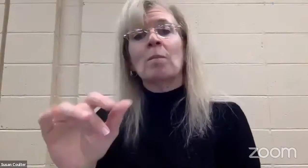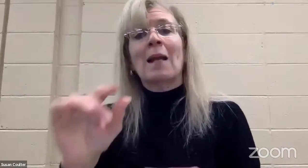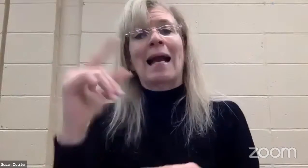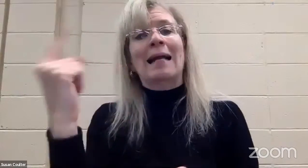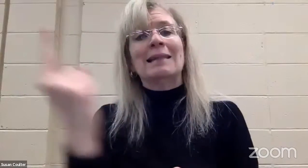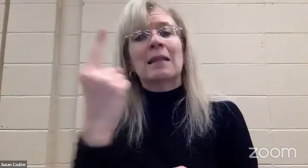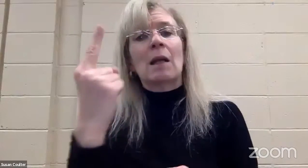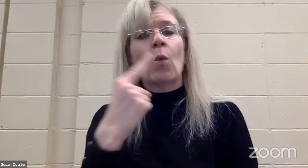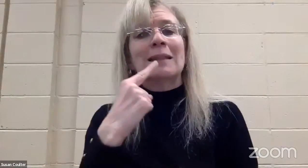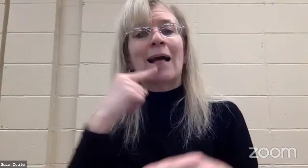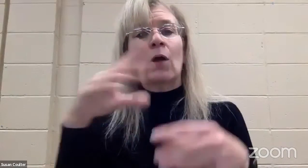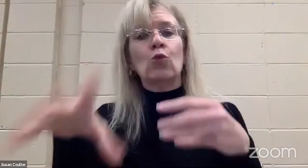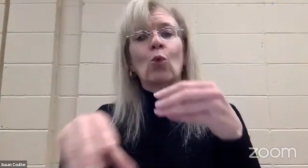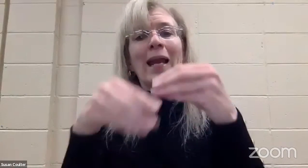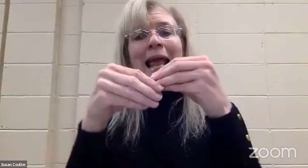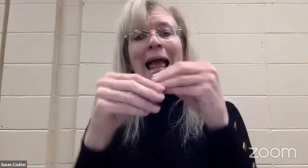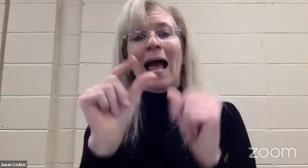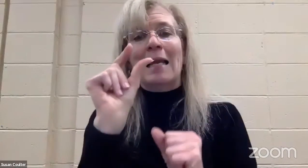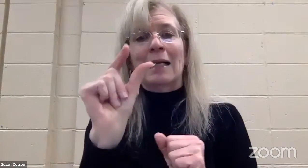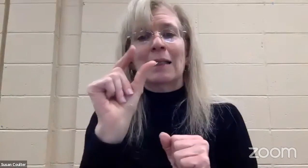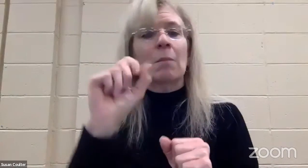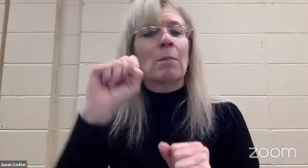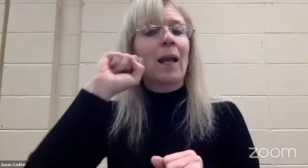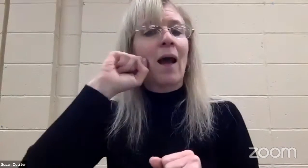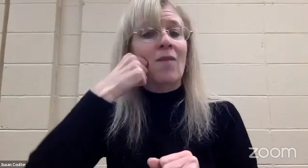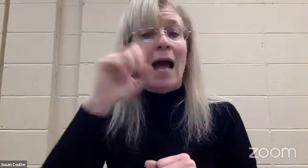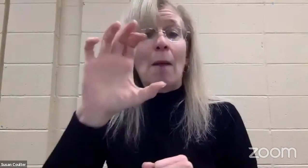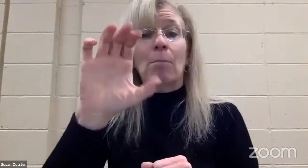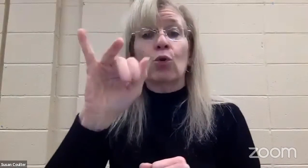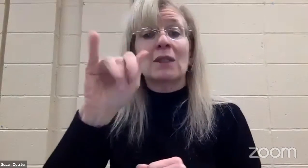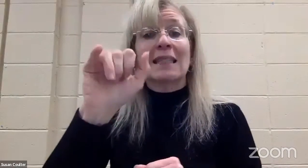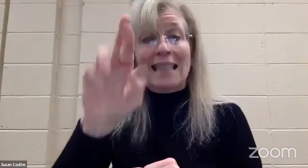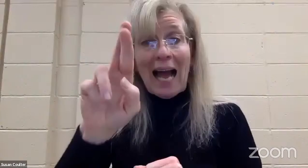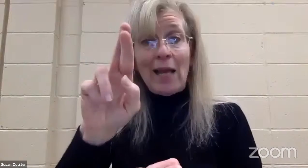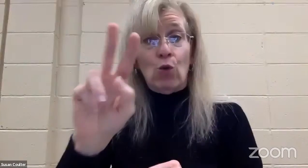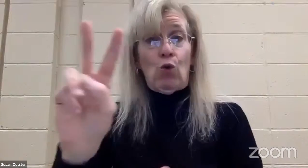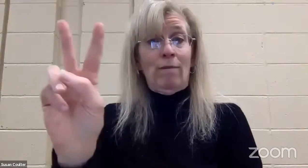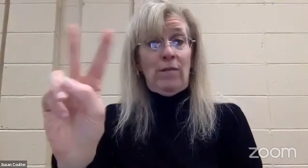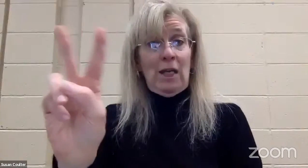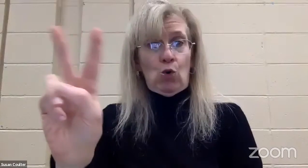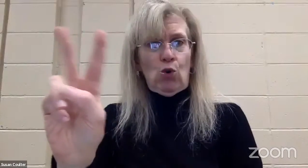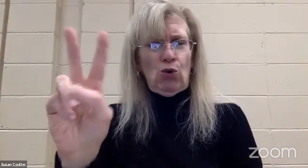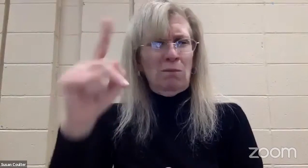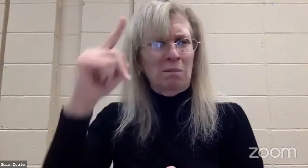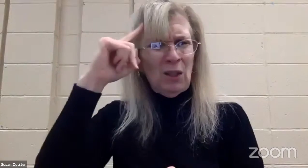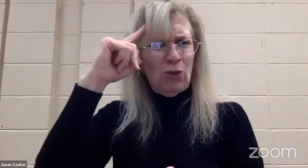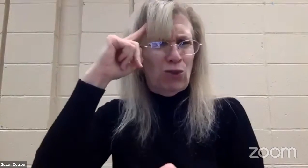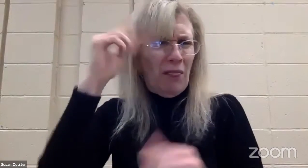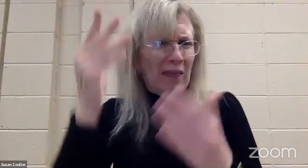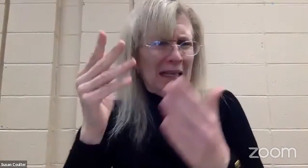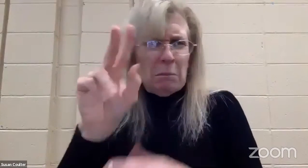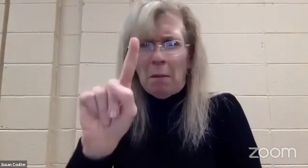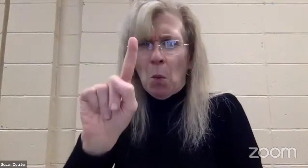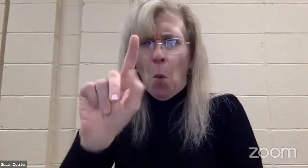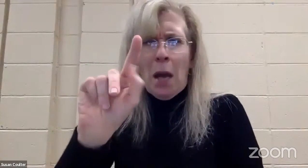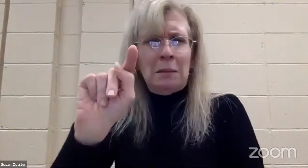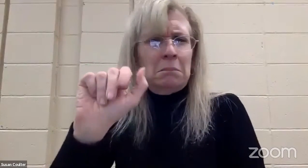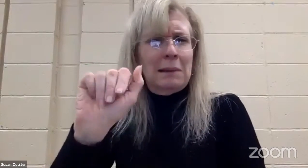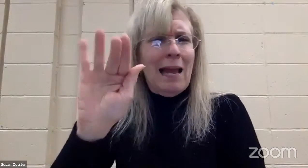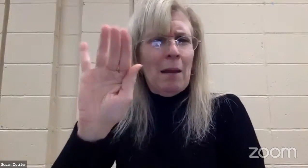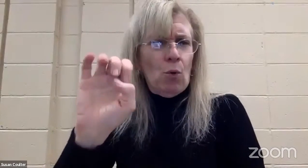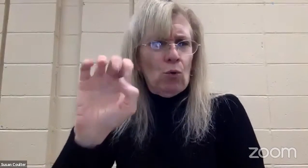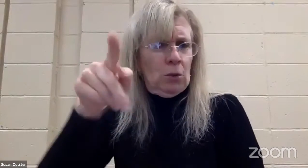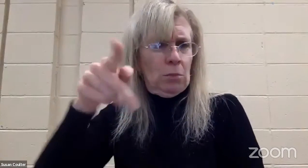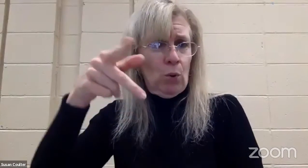stew, and someone said you can add a little bit of apple cider vinegar. She thinks maybe